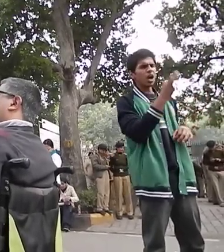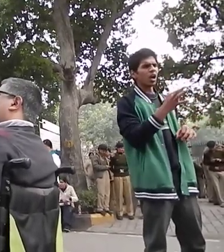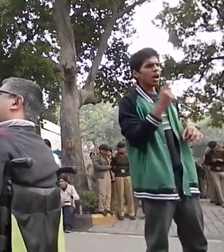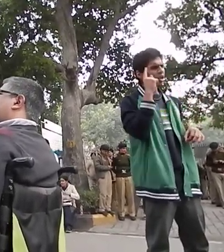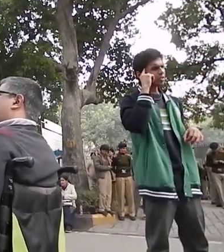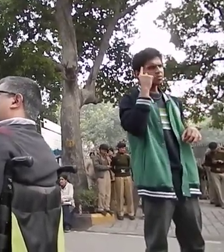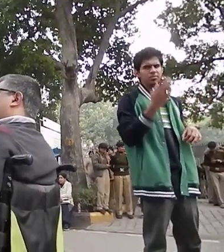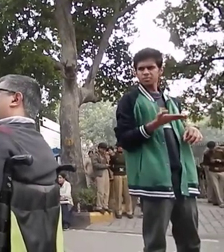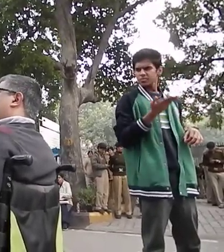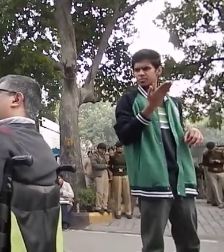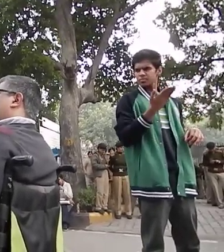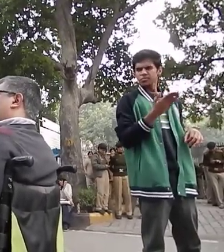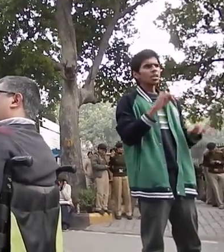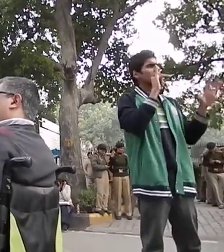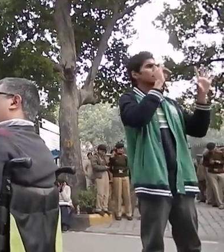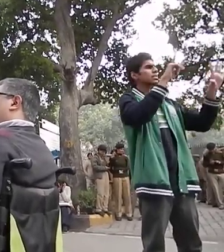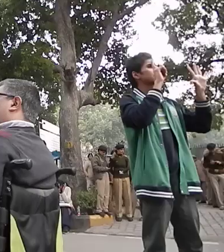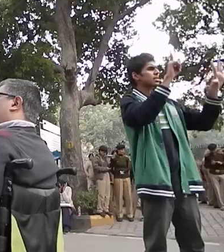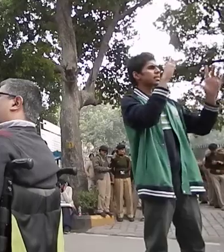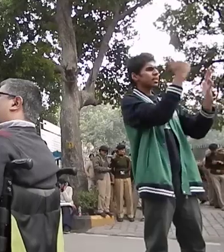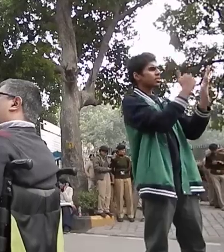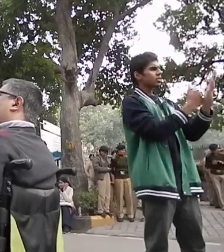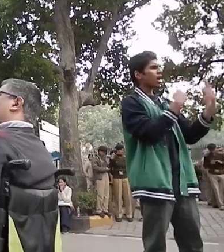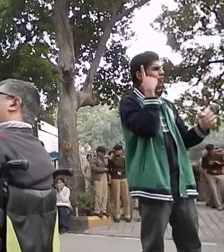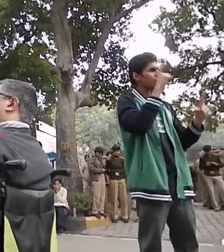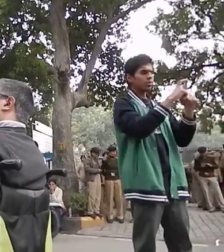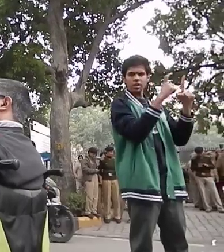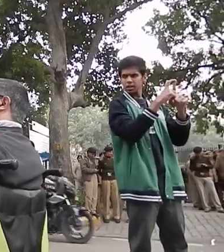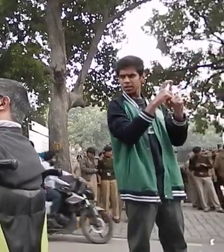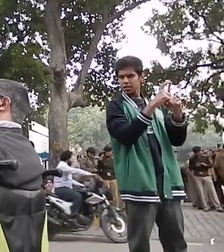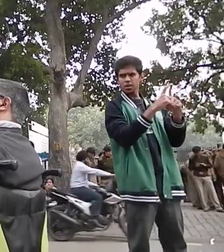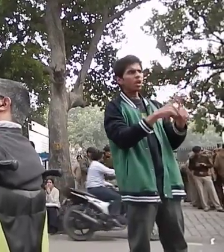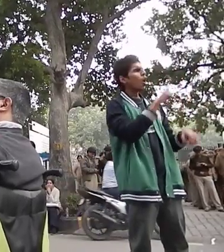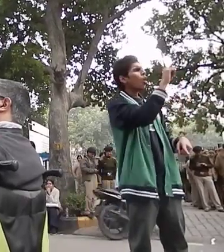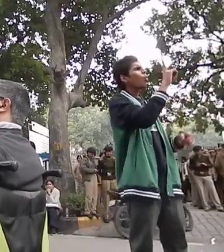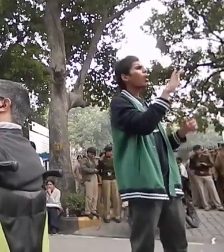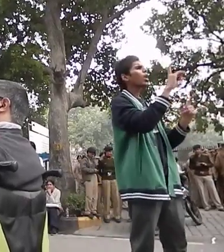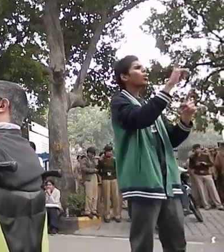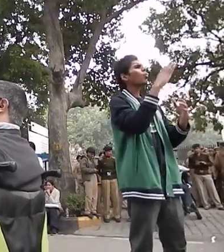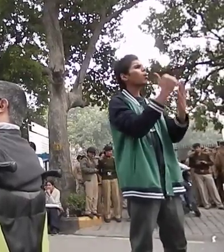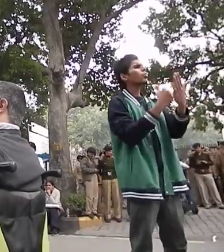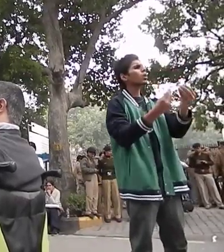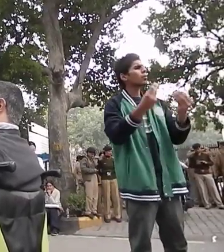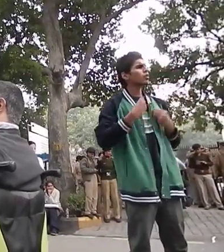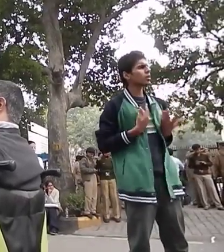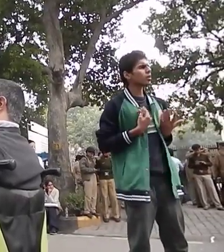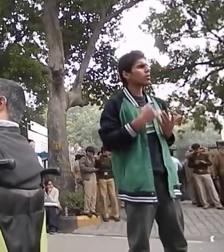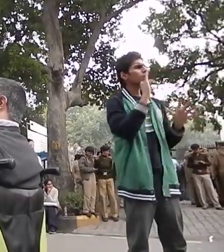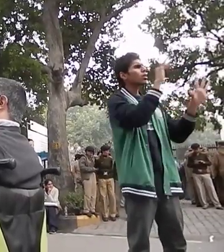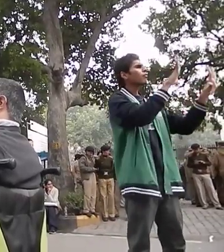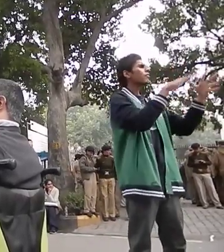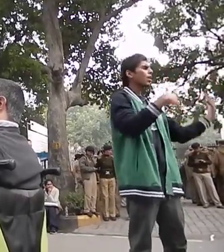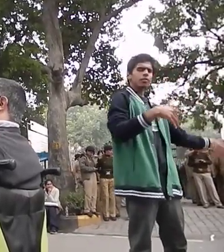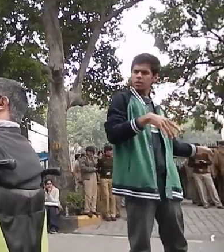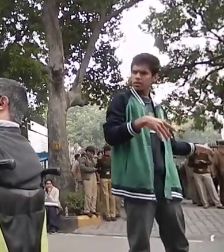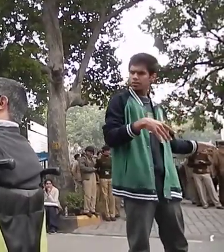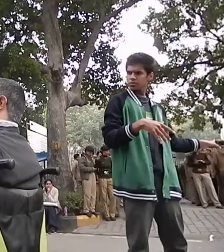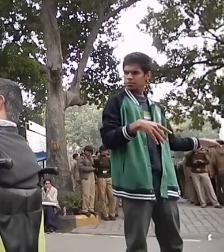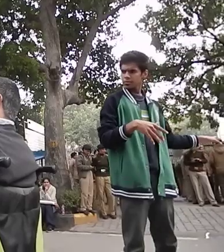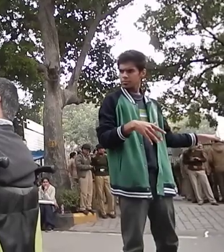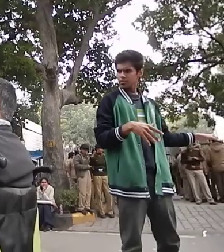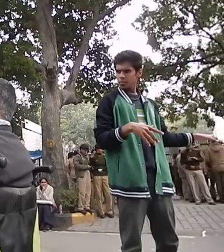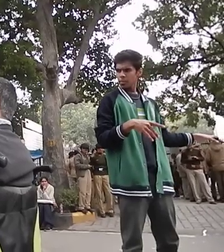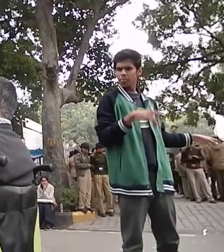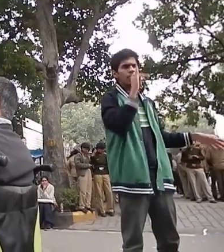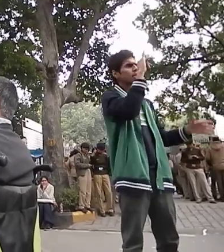6 channels that belong to the government. Why on only one channel and why not on the remaining 5 channels? All the 6 channels